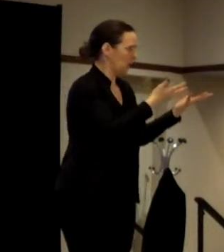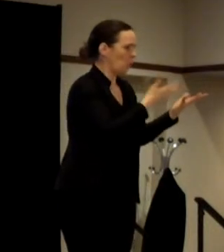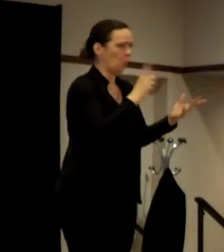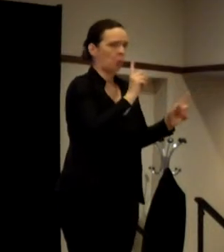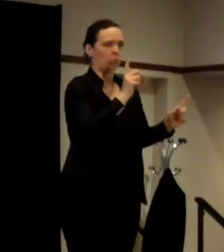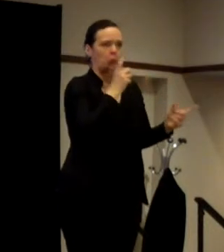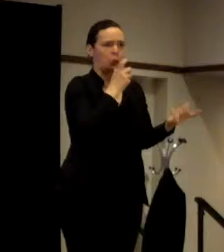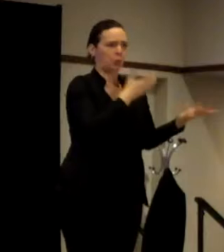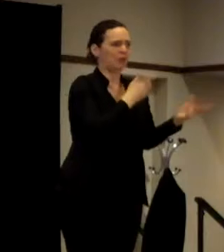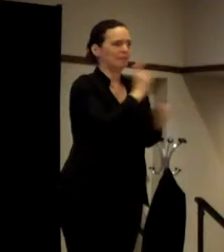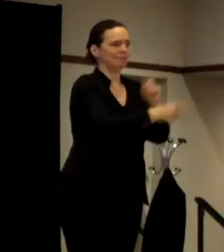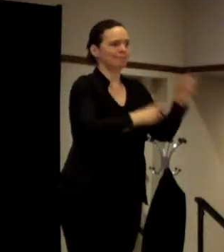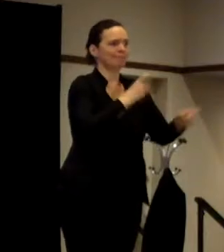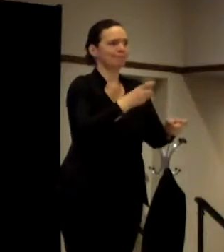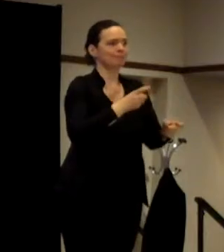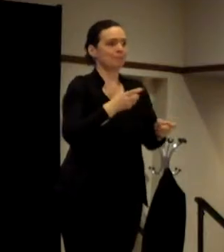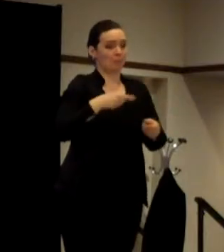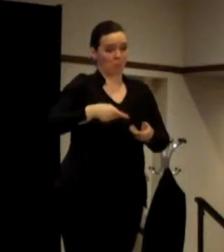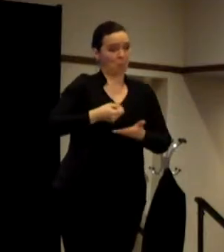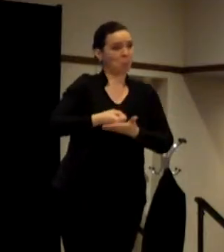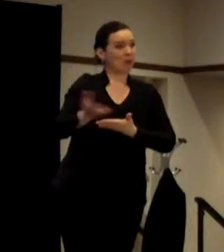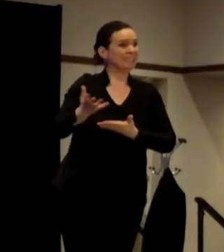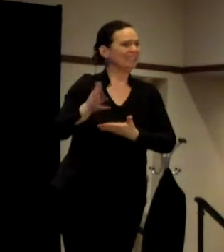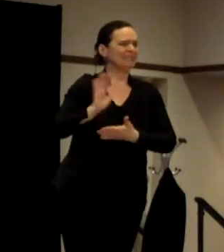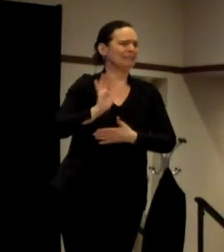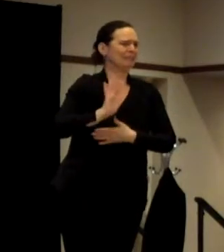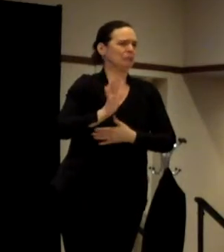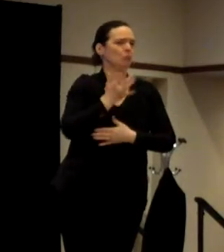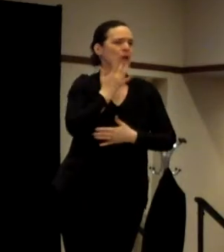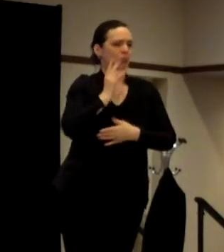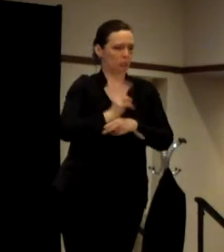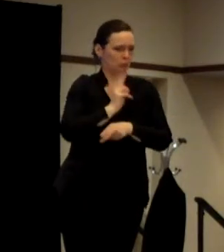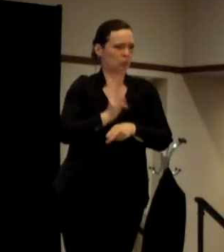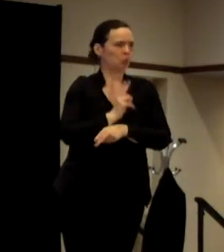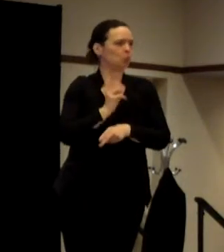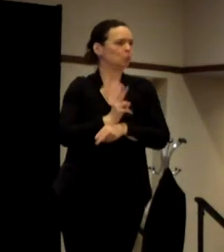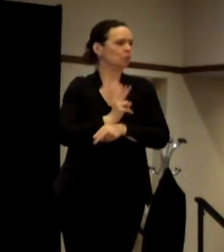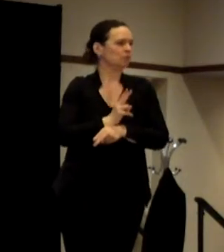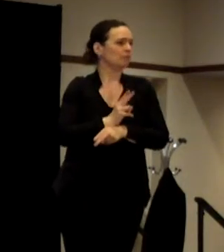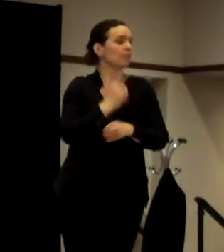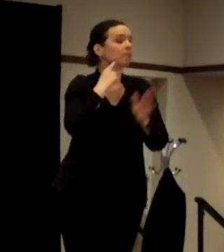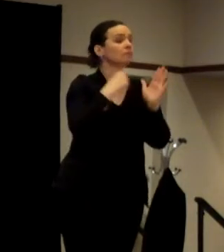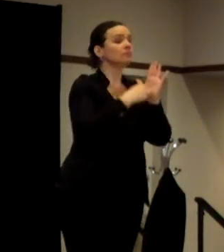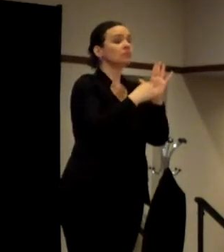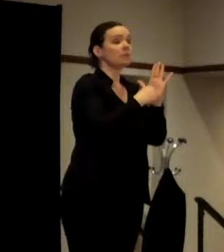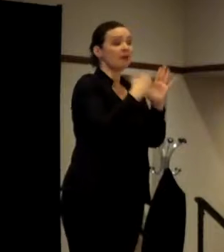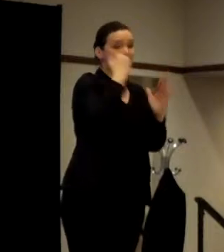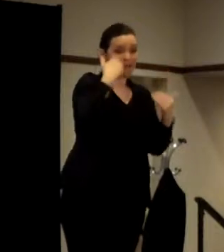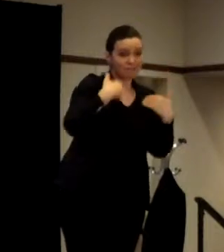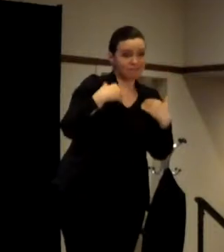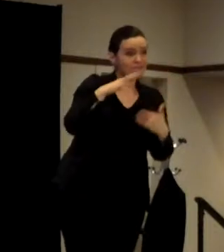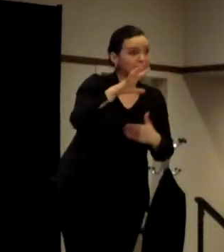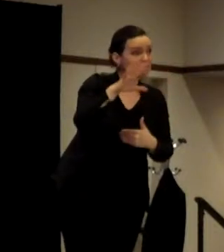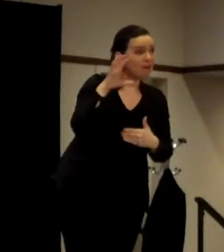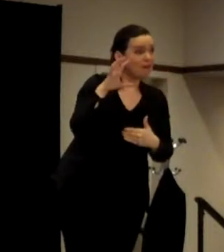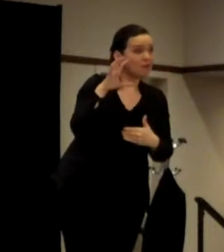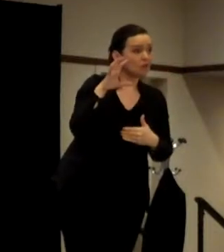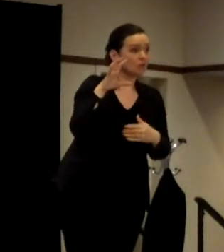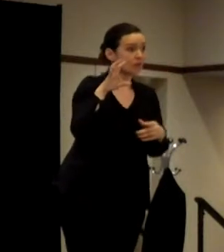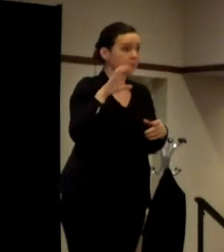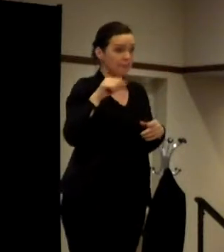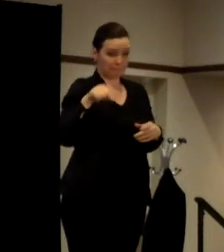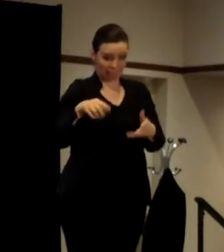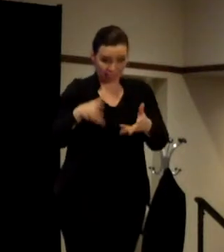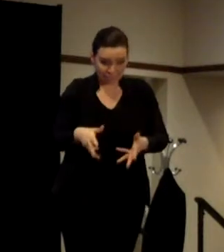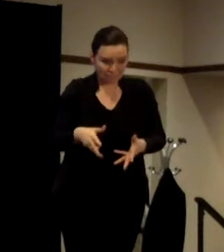got to the point where we have 500 vaccine and it needed to be used that day, I would go grab people off the street. And I don't care if they're eligible. We